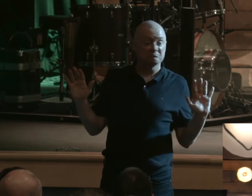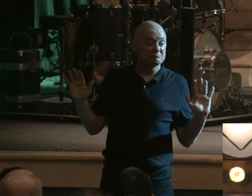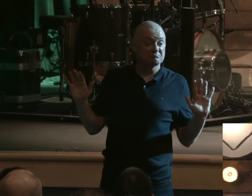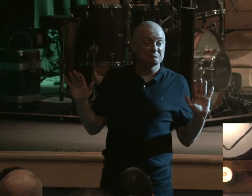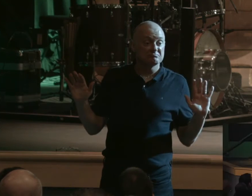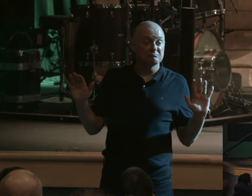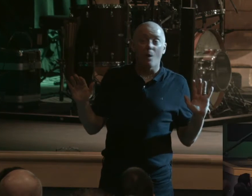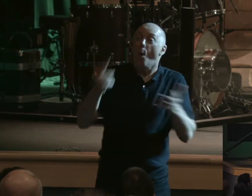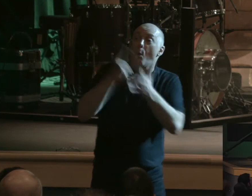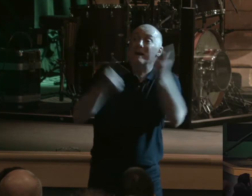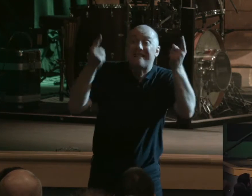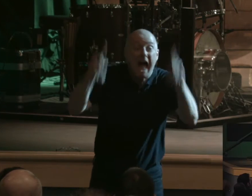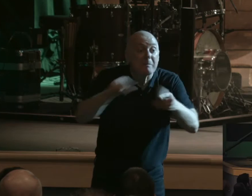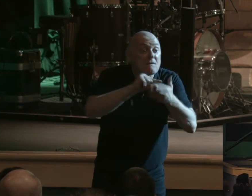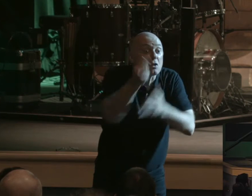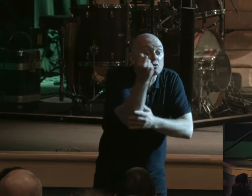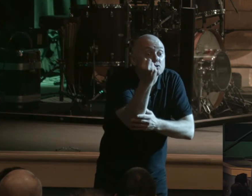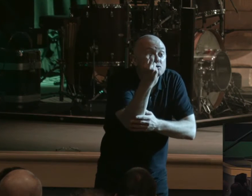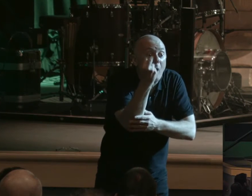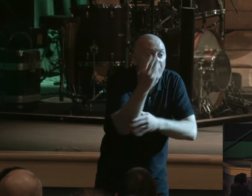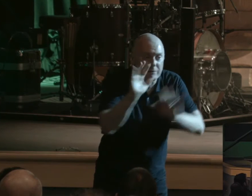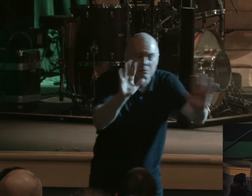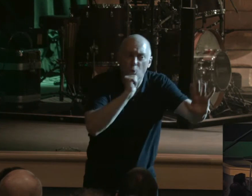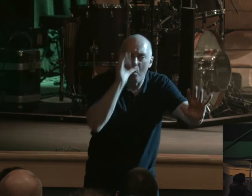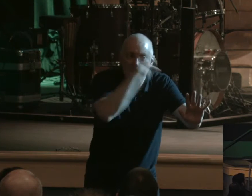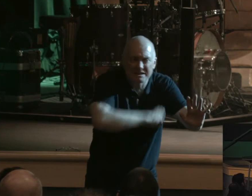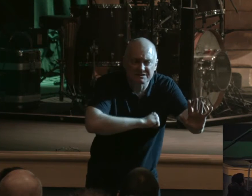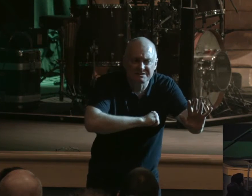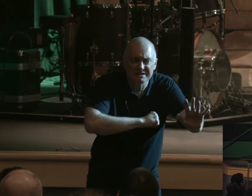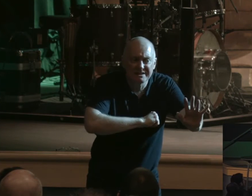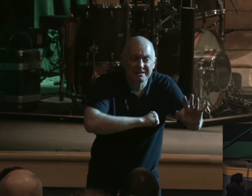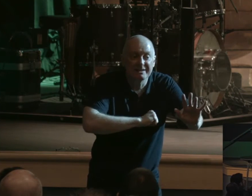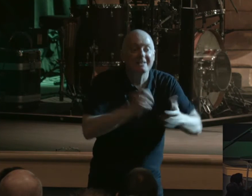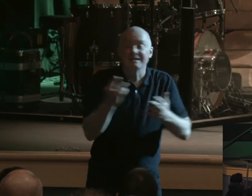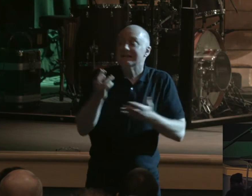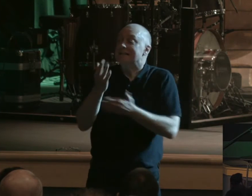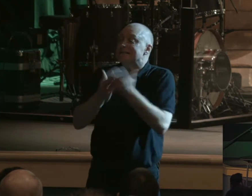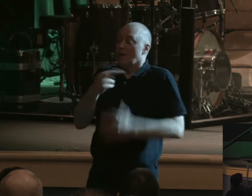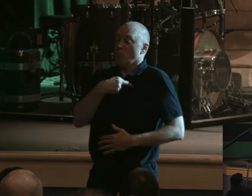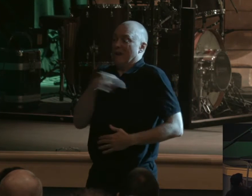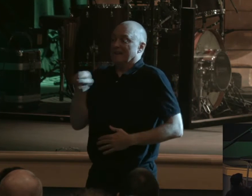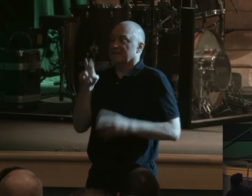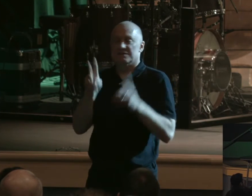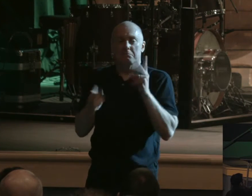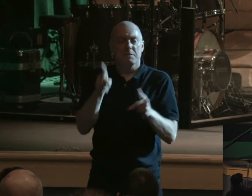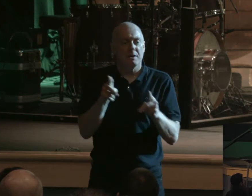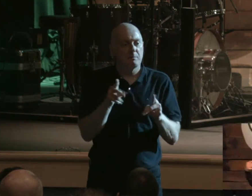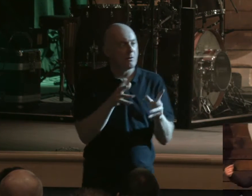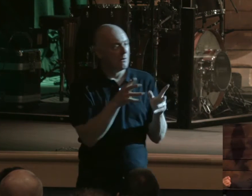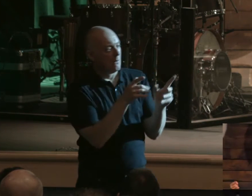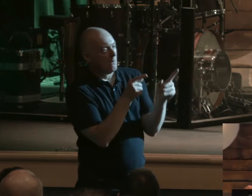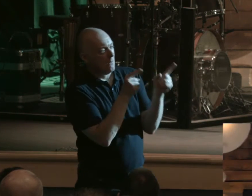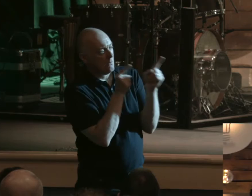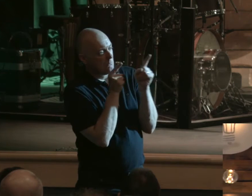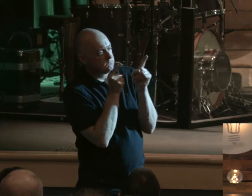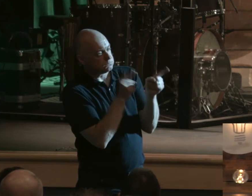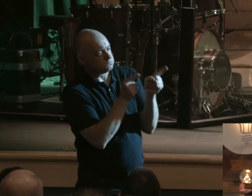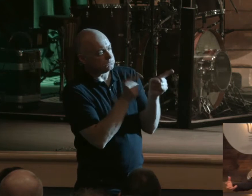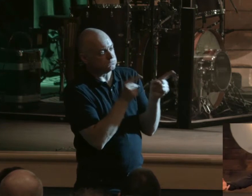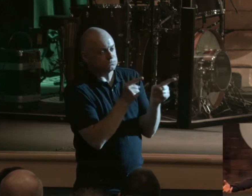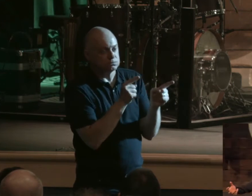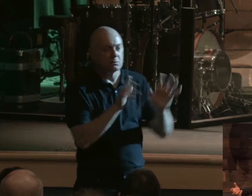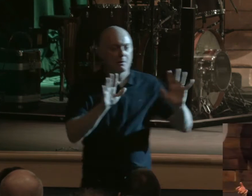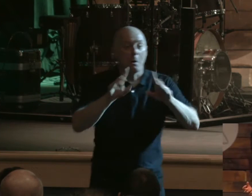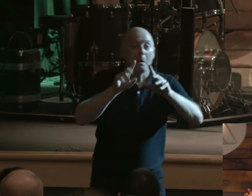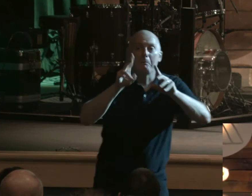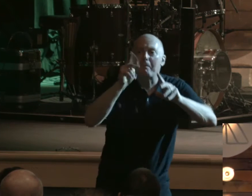But watch what's happening here within verse 12 because you could miss it. The opposition is refining the unity that Paul